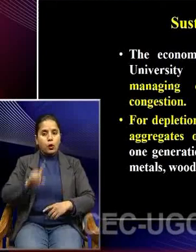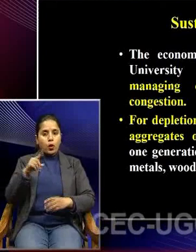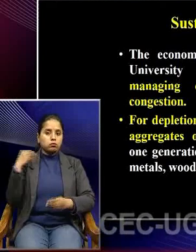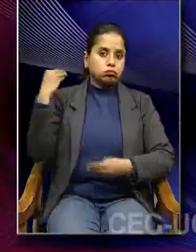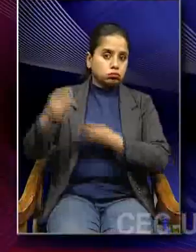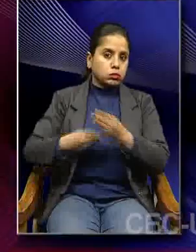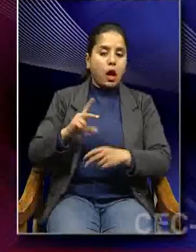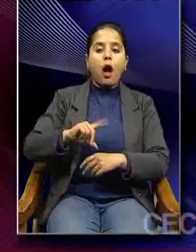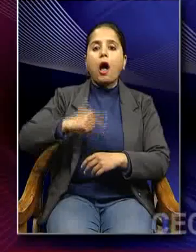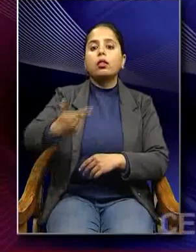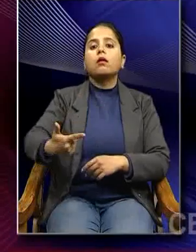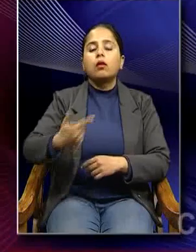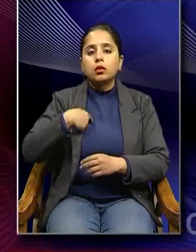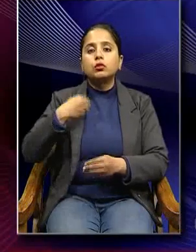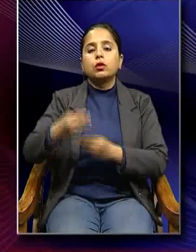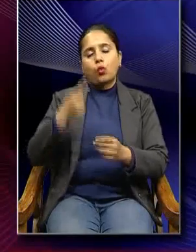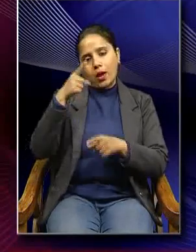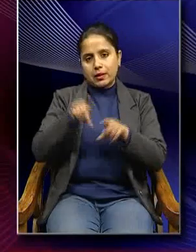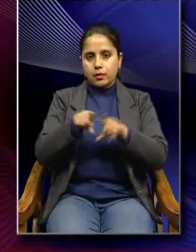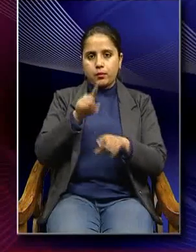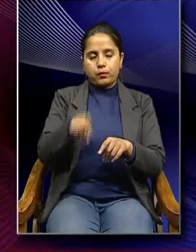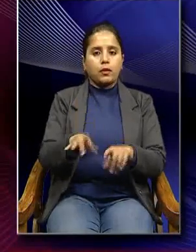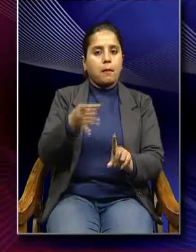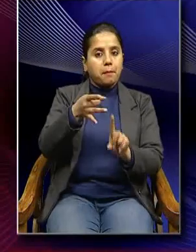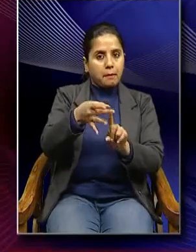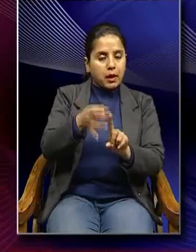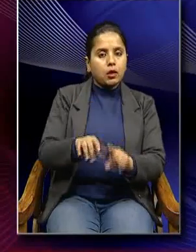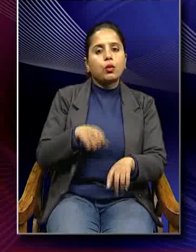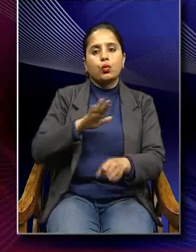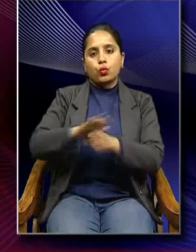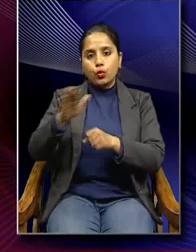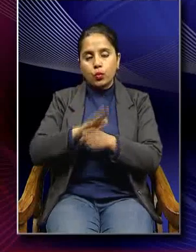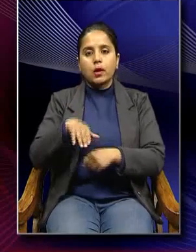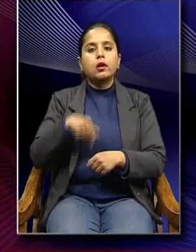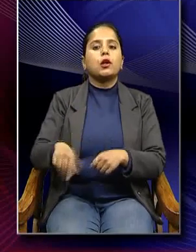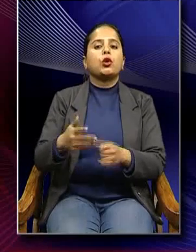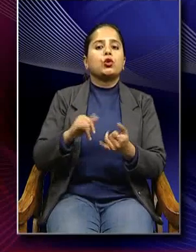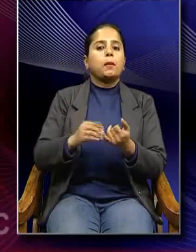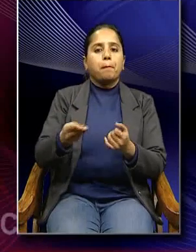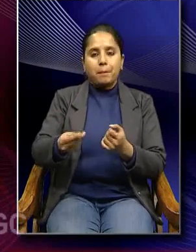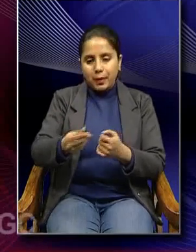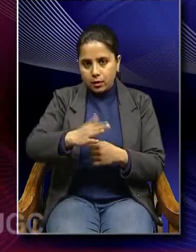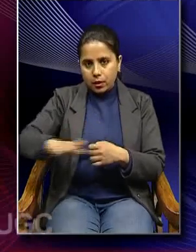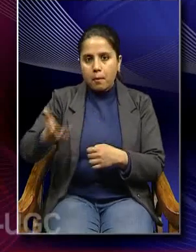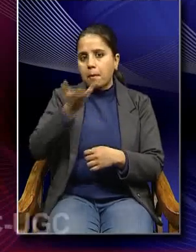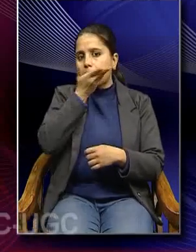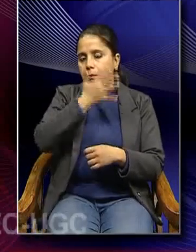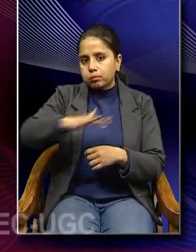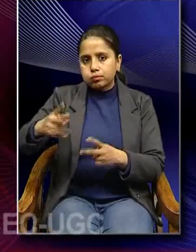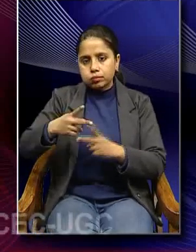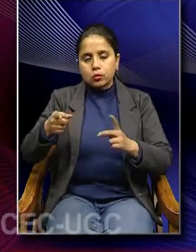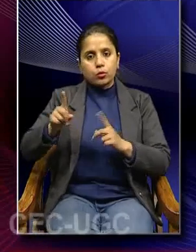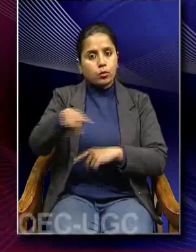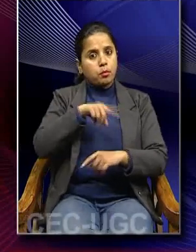to the next generation. For example, metals, wood, soil, etc., water, you just need to